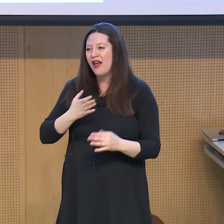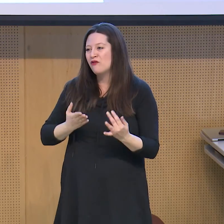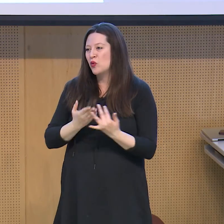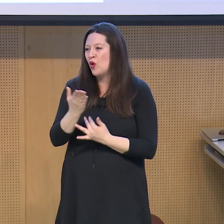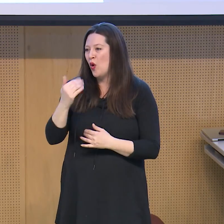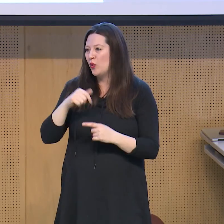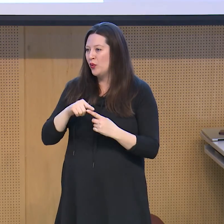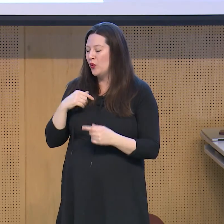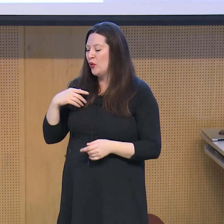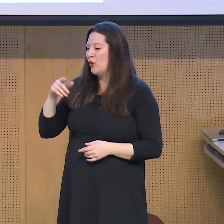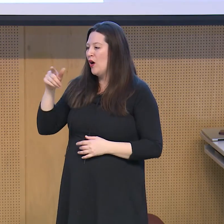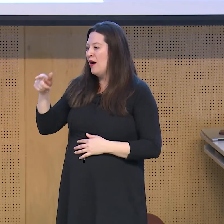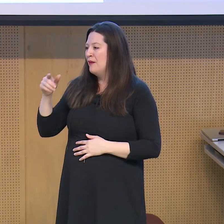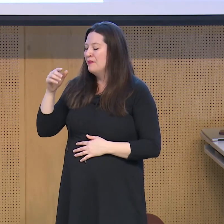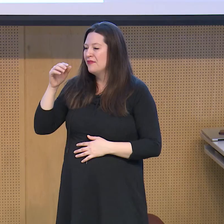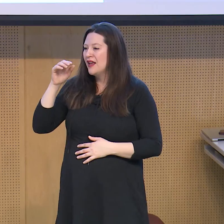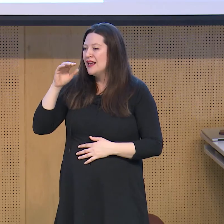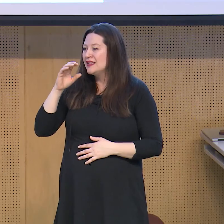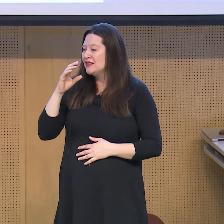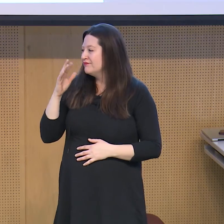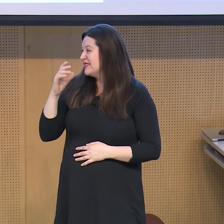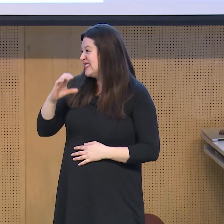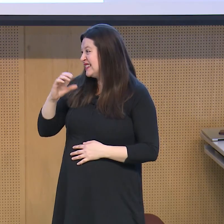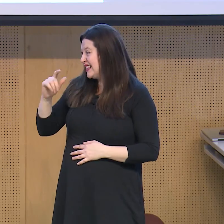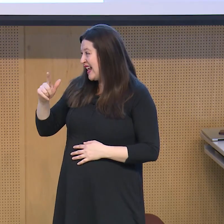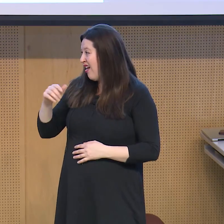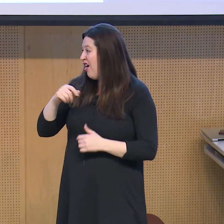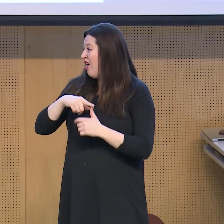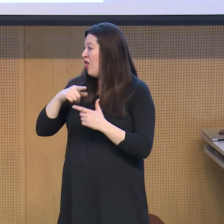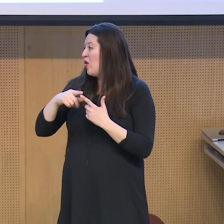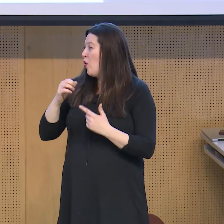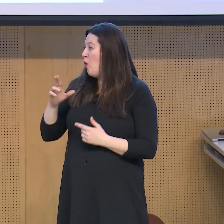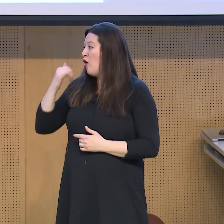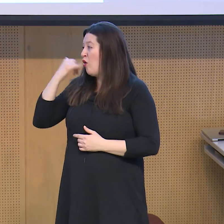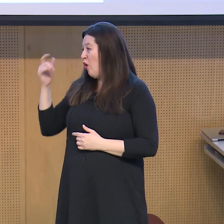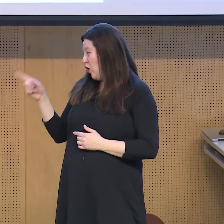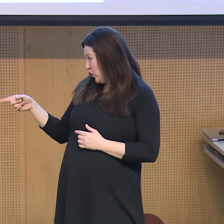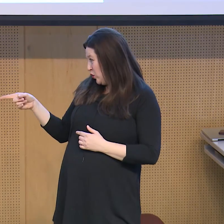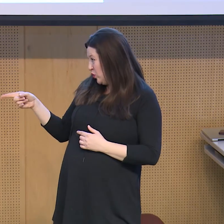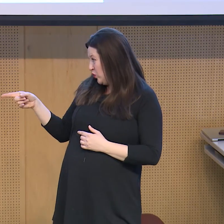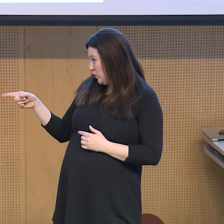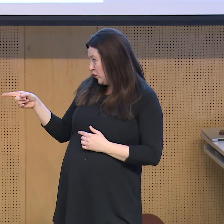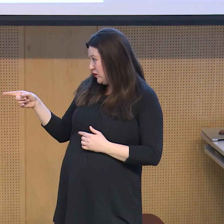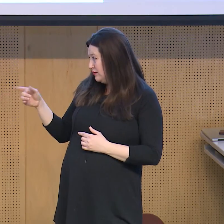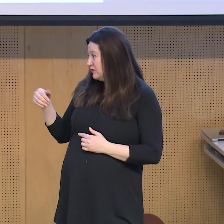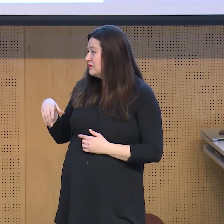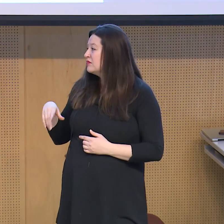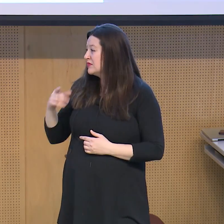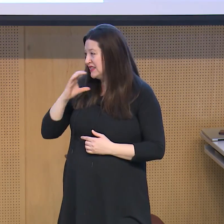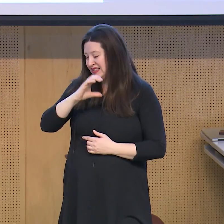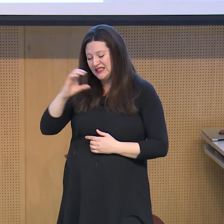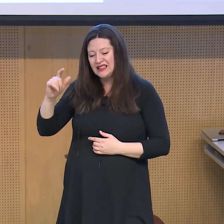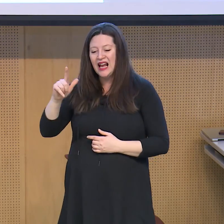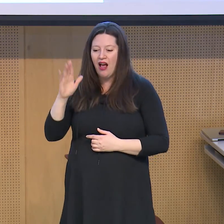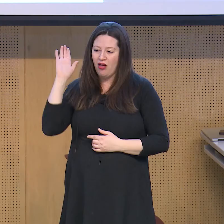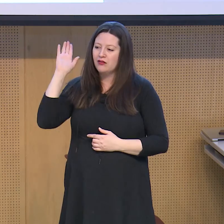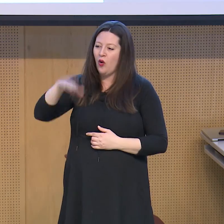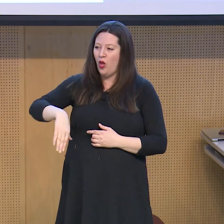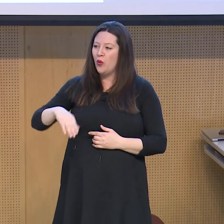on the e-board, they have to work through Center for Campus Life to work directly with CCL. They